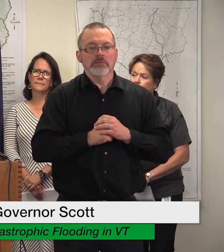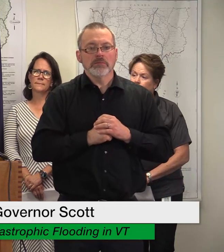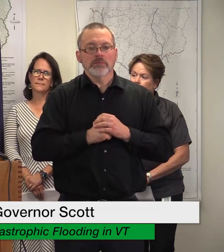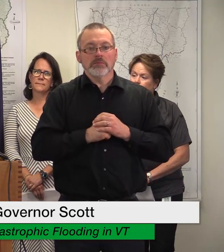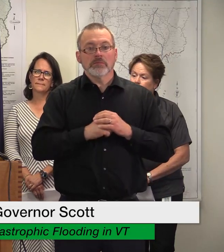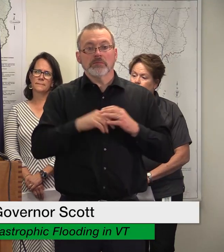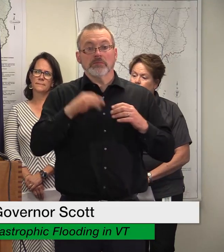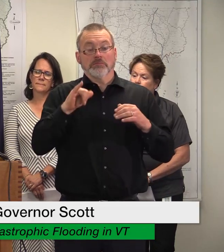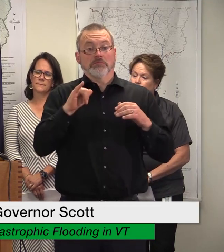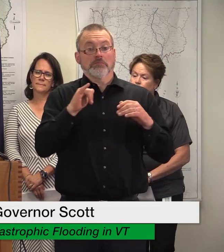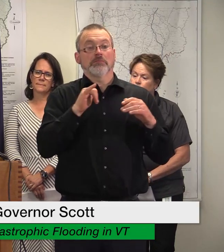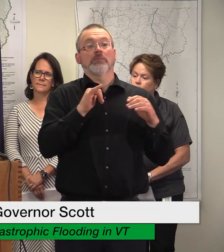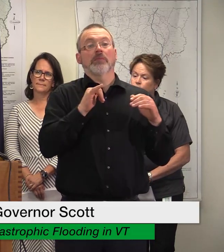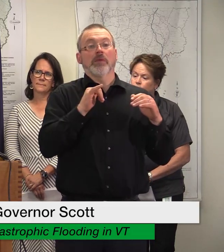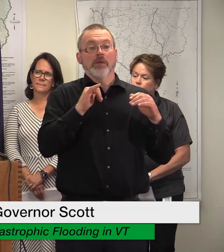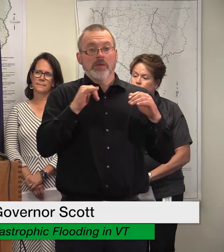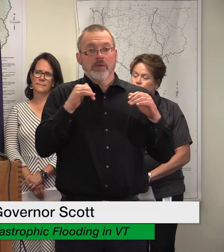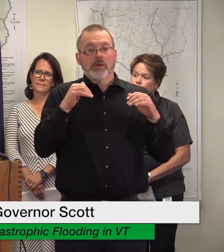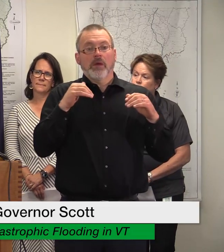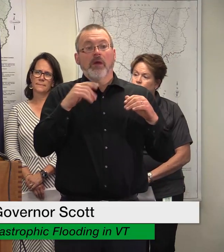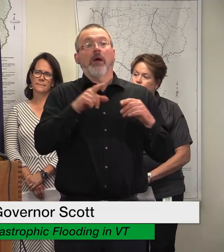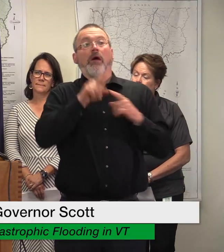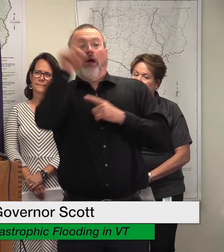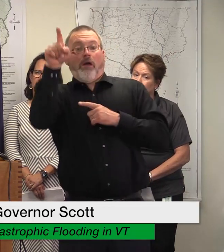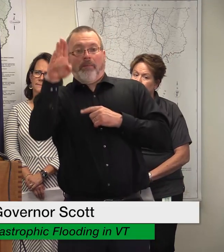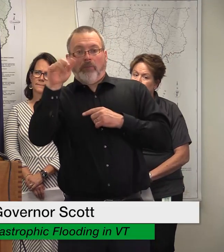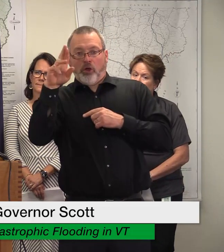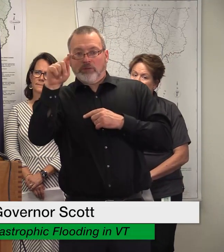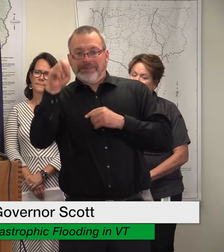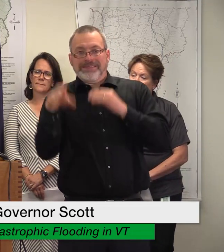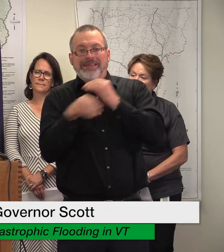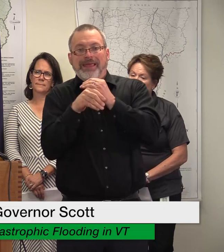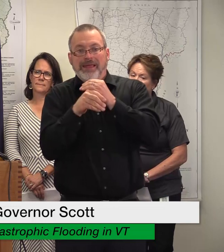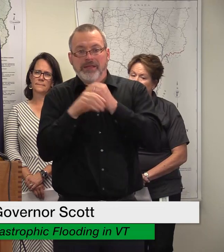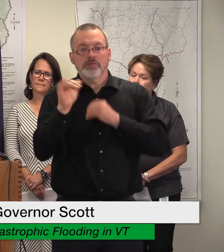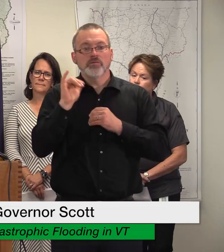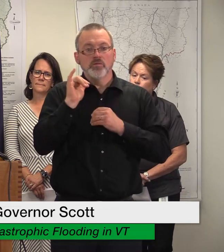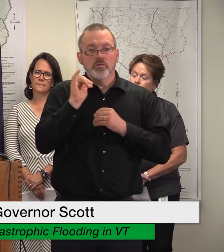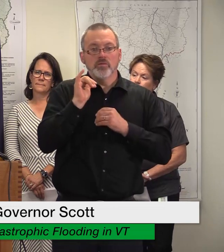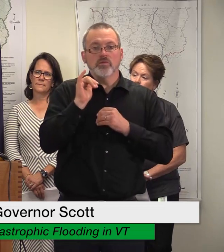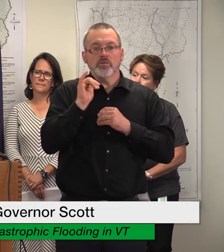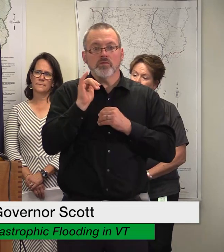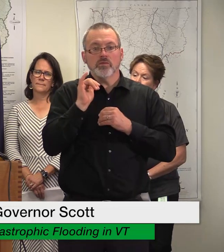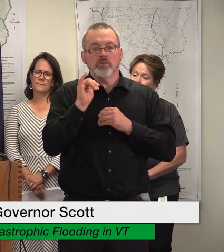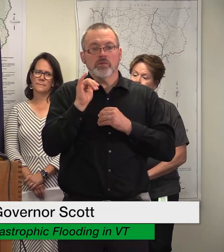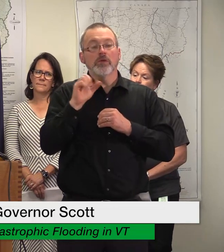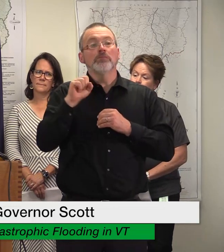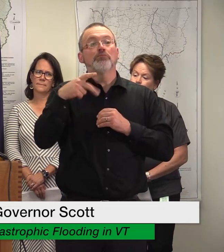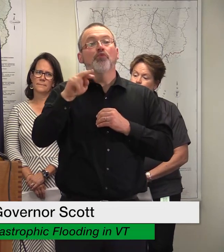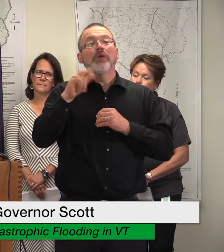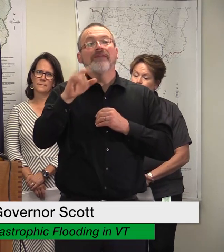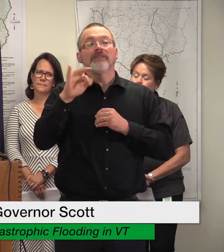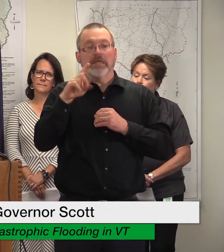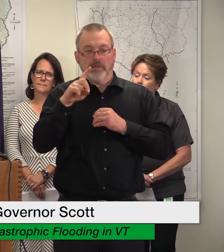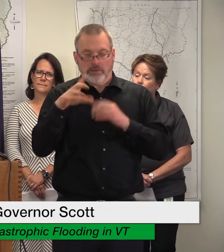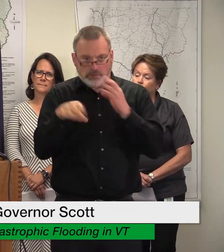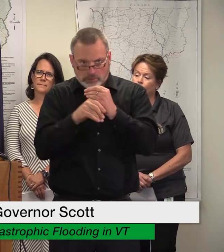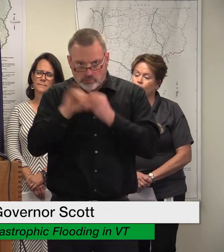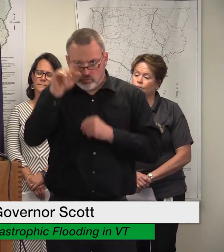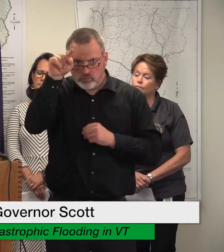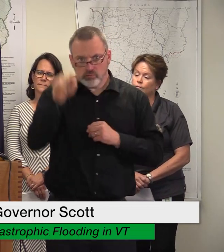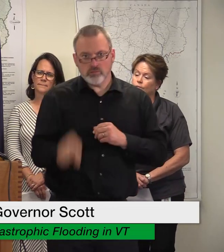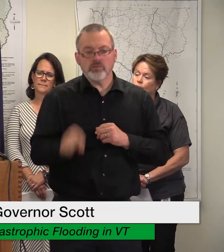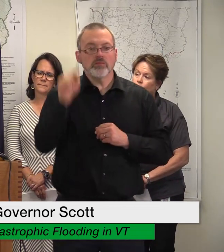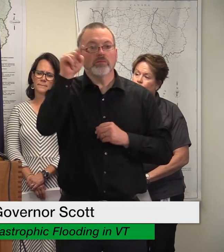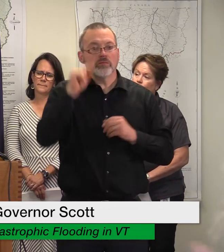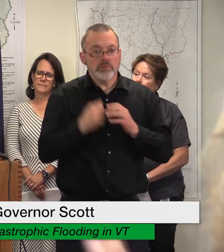Square in Barton, and one at the Springfield Health Center at 100 River Street in Springfield. If you've